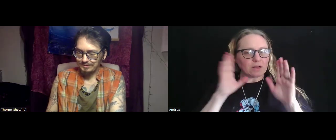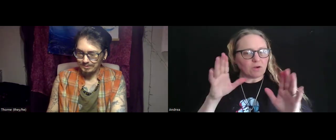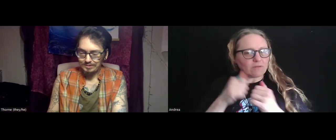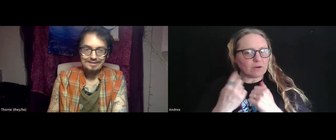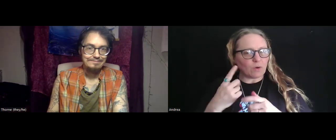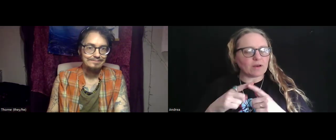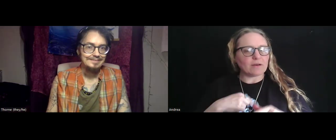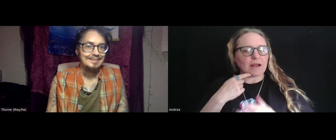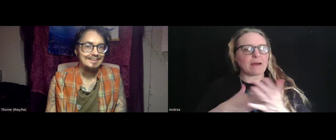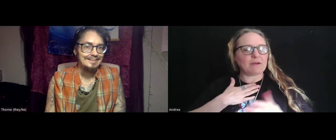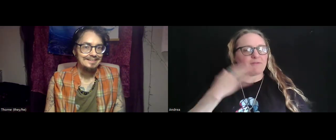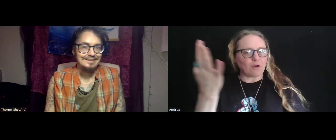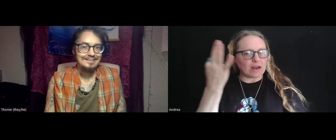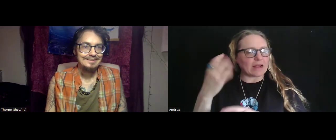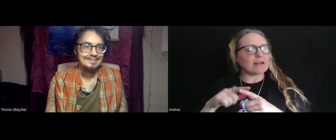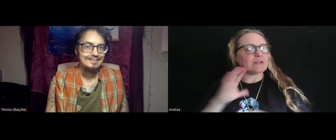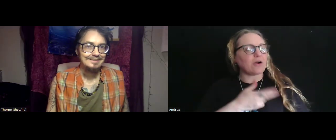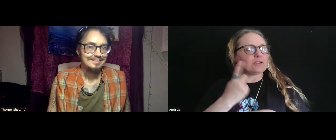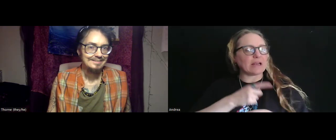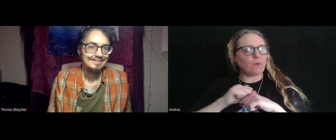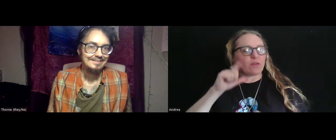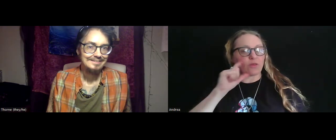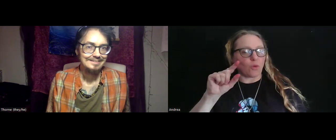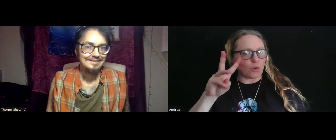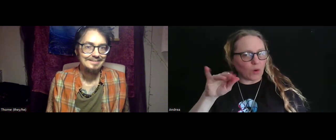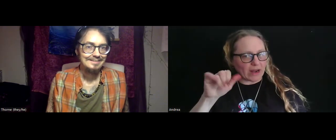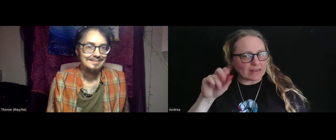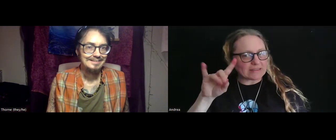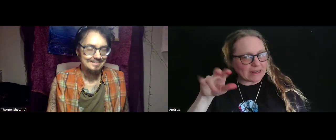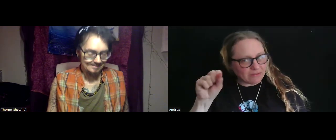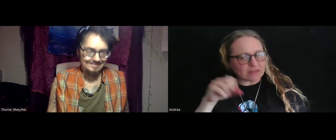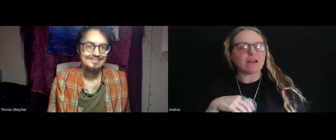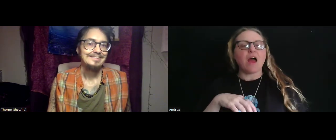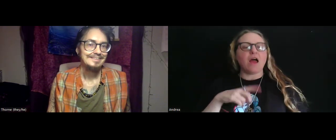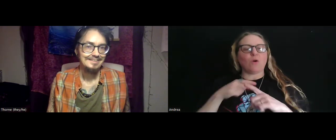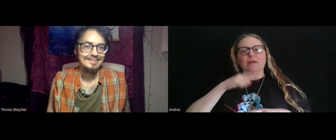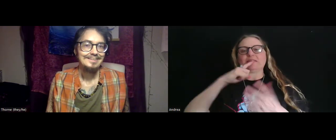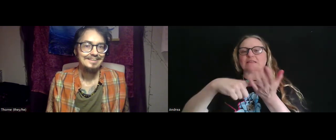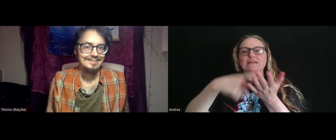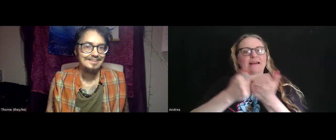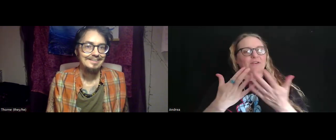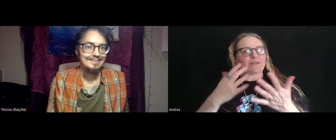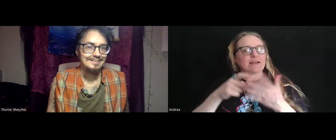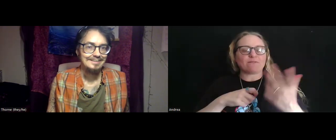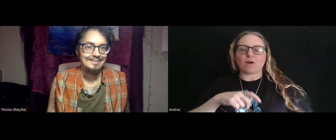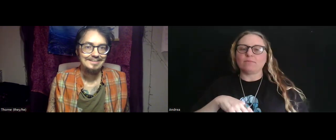Hello, everyone. Happy Friday. It's our day with Thornwea Davis, where we discuss everything